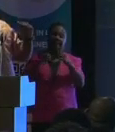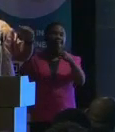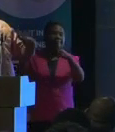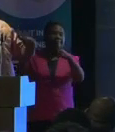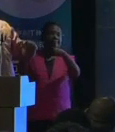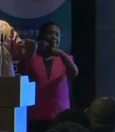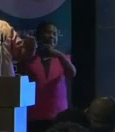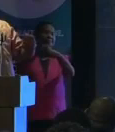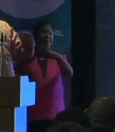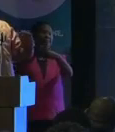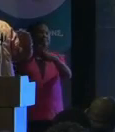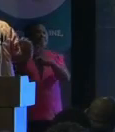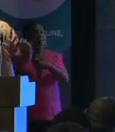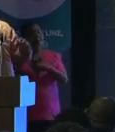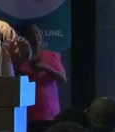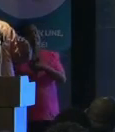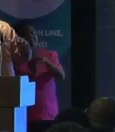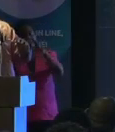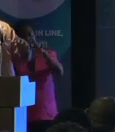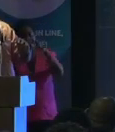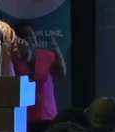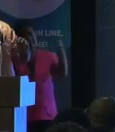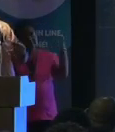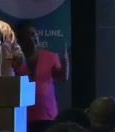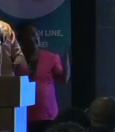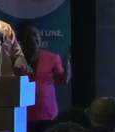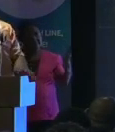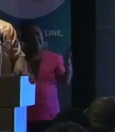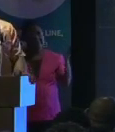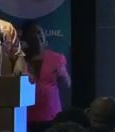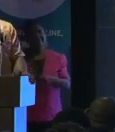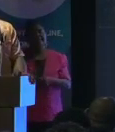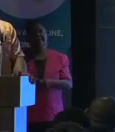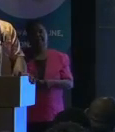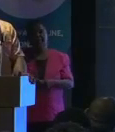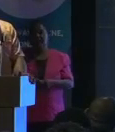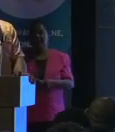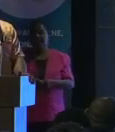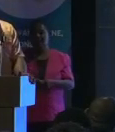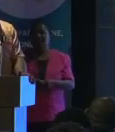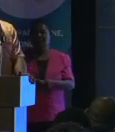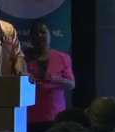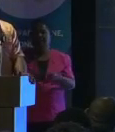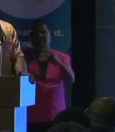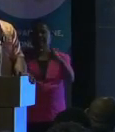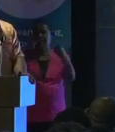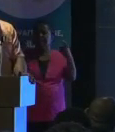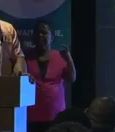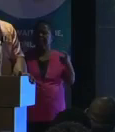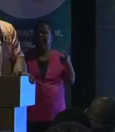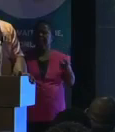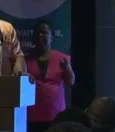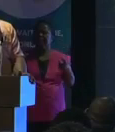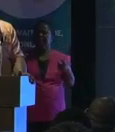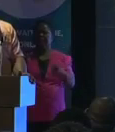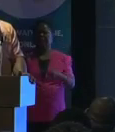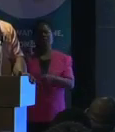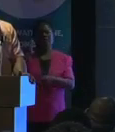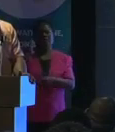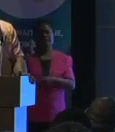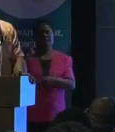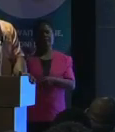see there's a next table. It says a class of dependent. So if you are claiming for your